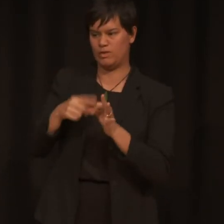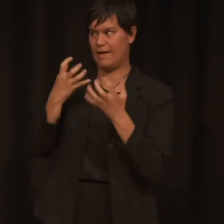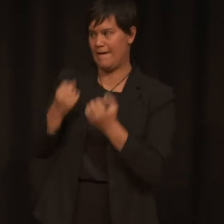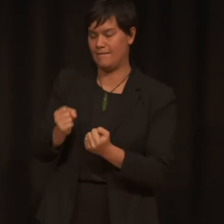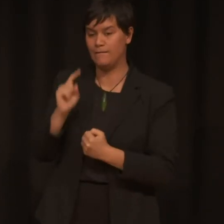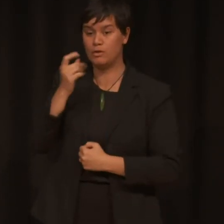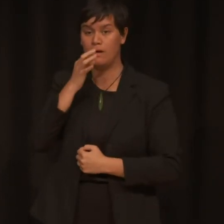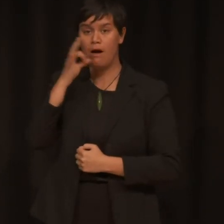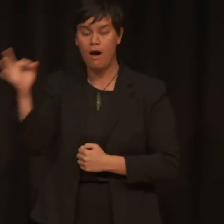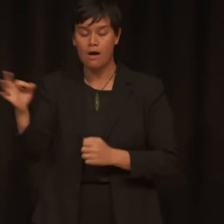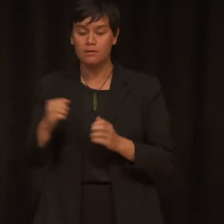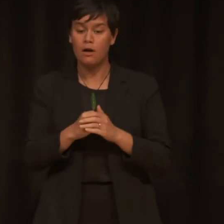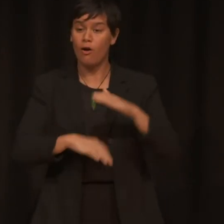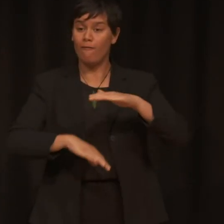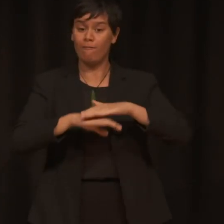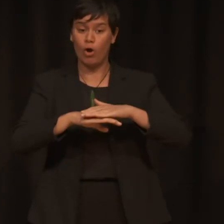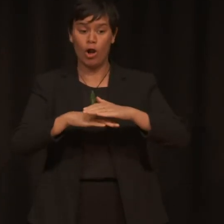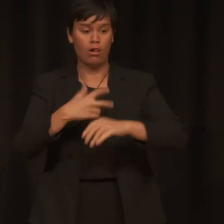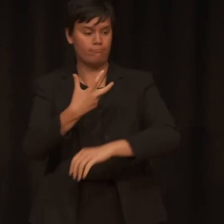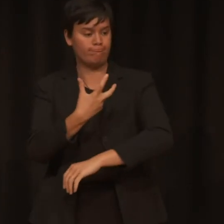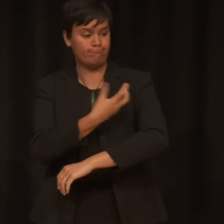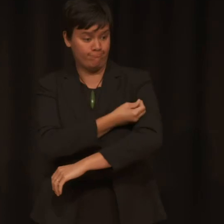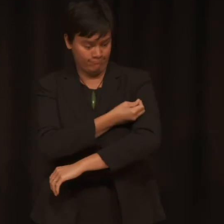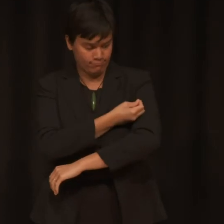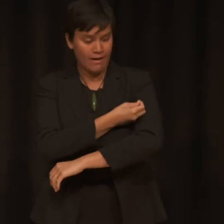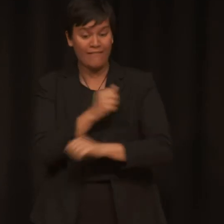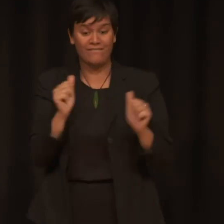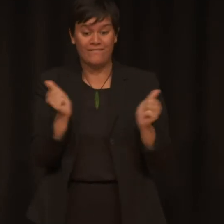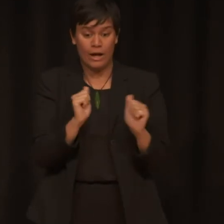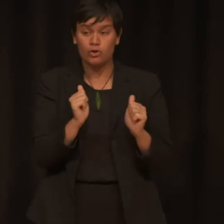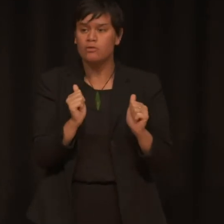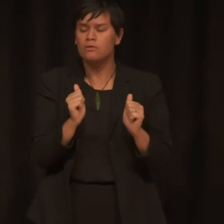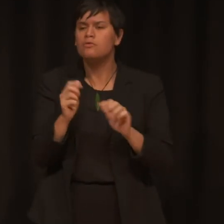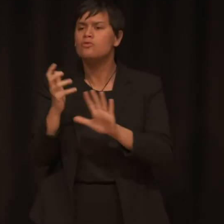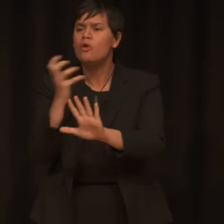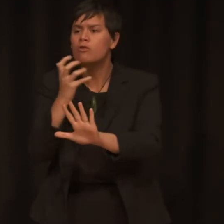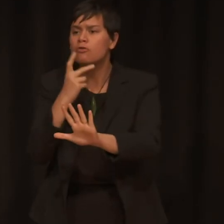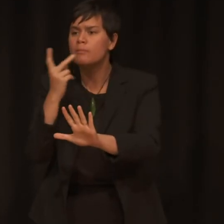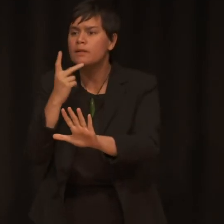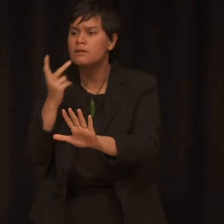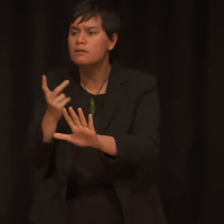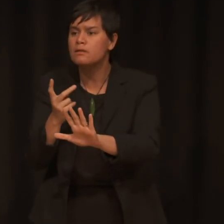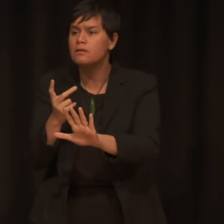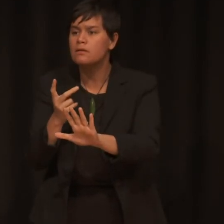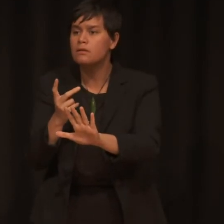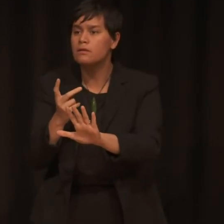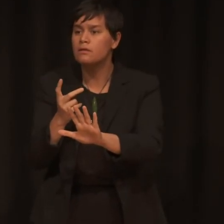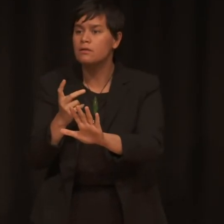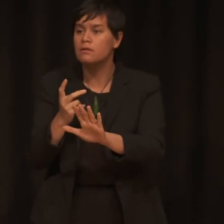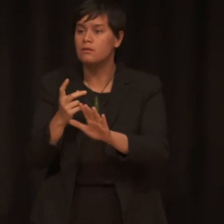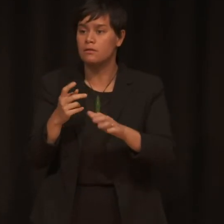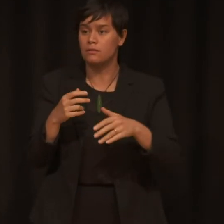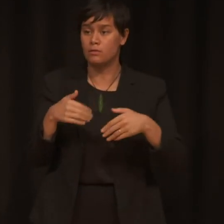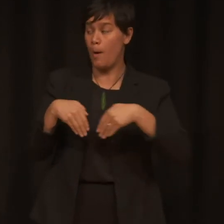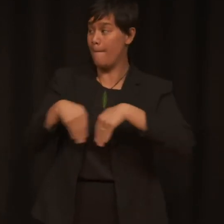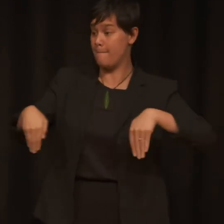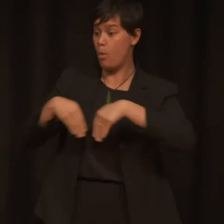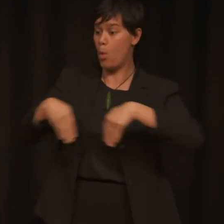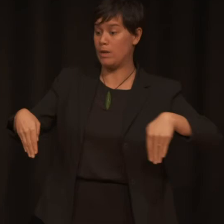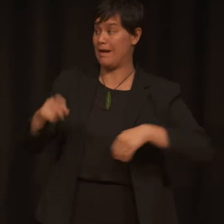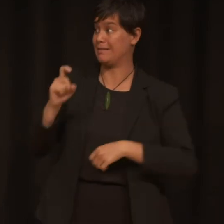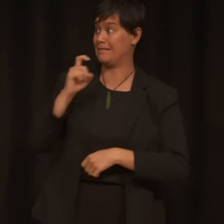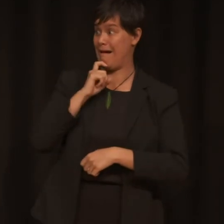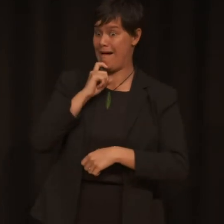the full immunisation at border likely to be 6 weeks away? Sorry, the full... Full immunisation, so borders working being